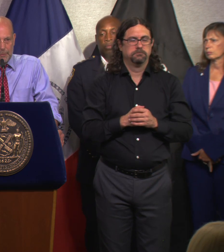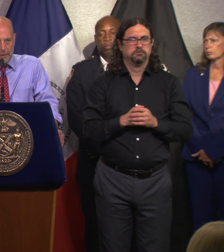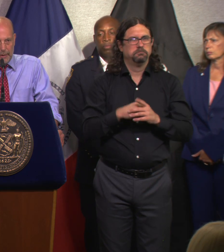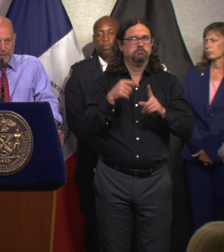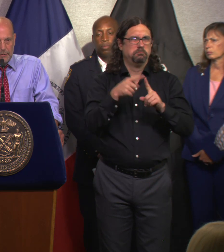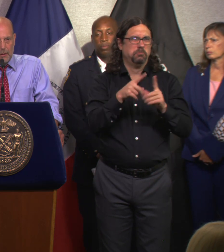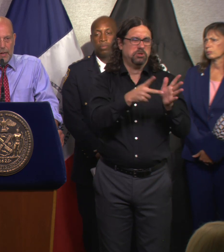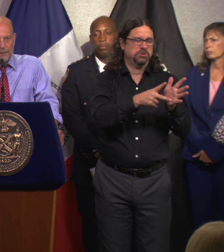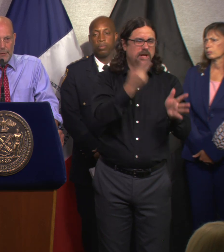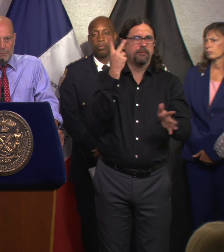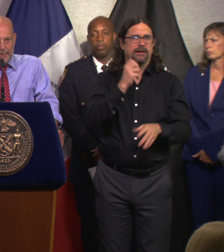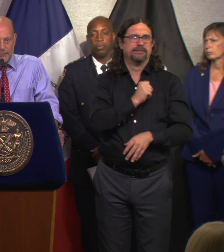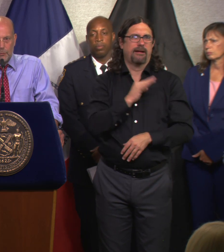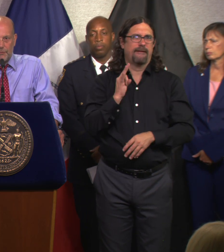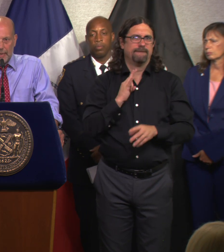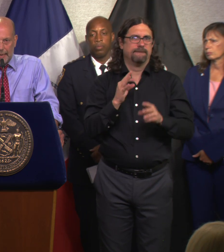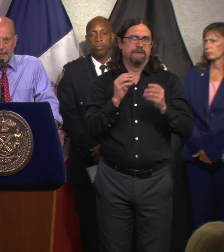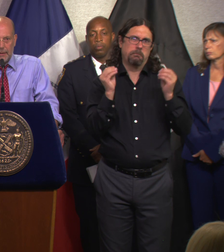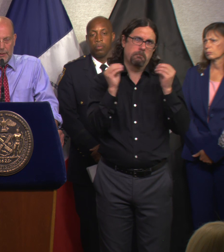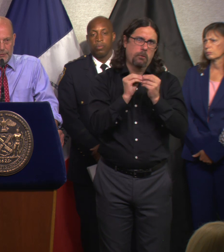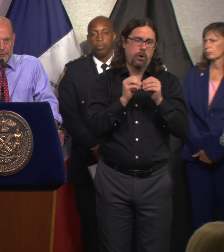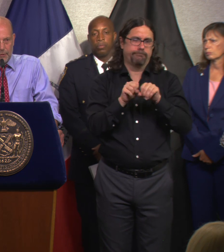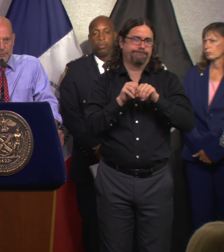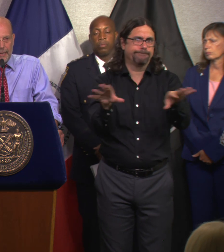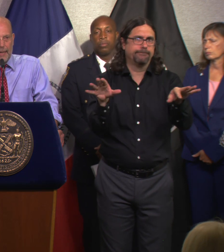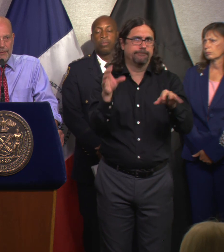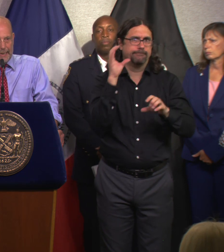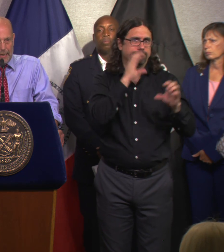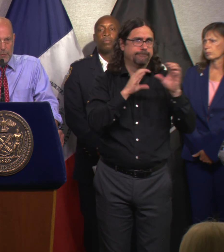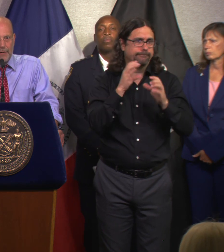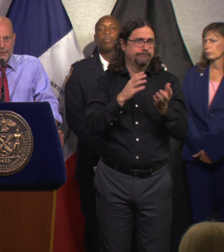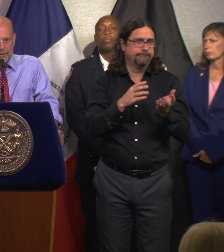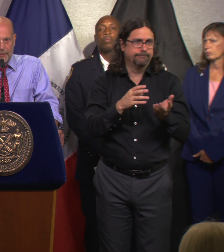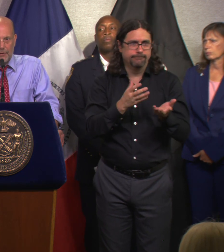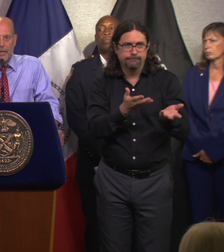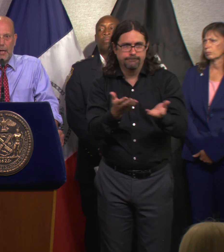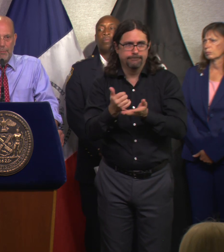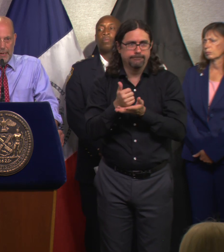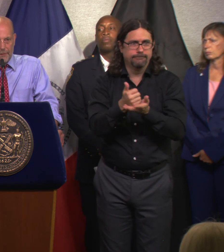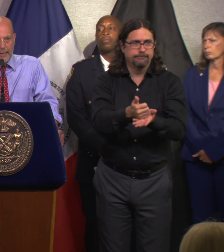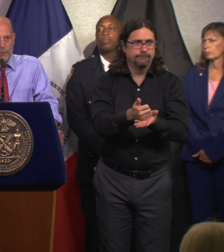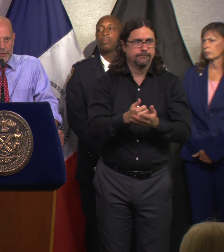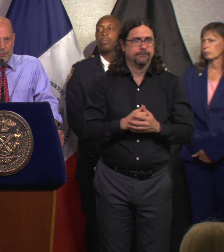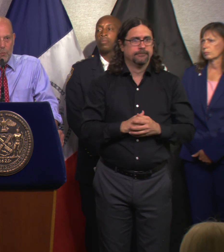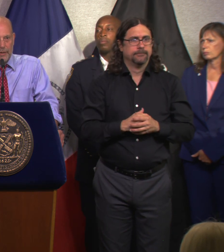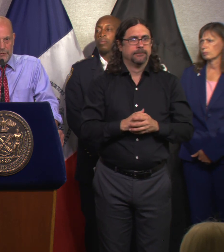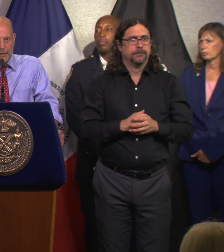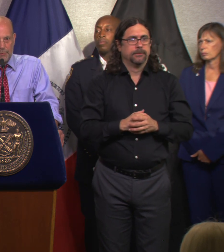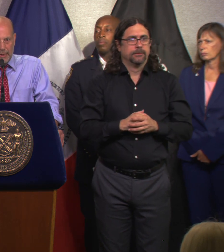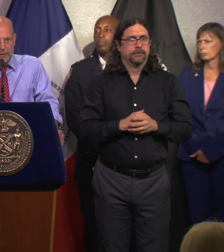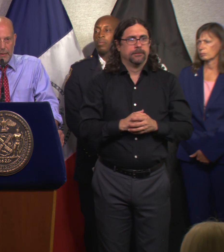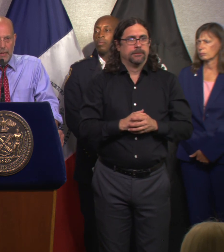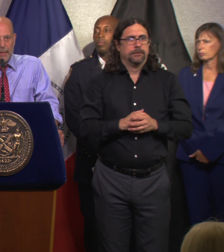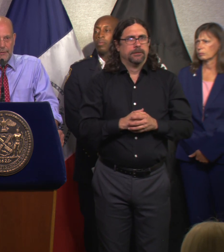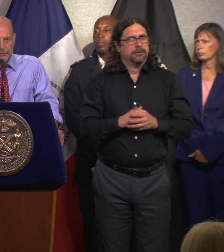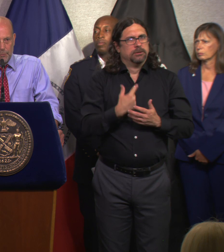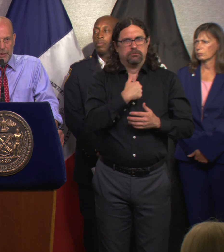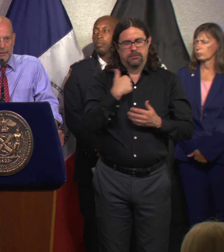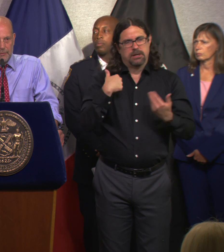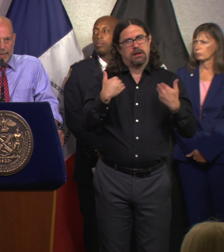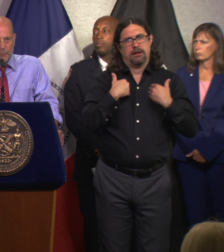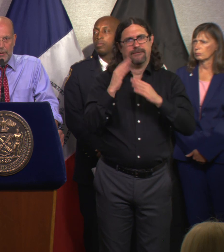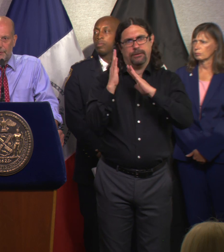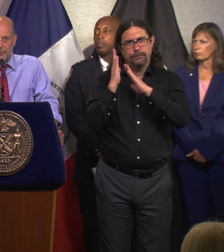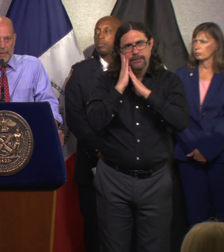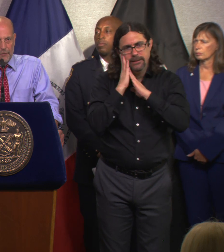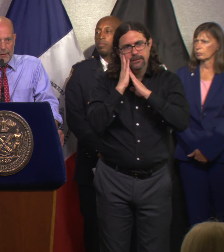bring people in, to offer them beds that we've got in our system. We have, again, I want to emphasize, a bed for anyone who wants to come in, and this is a period